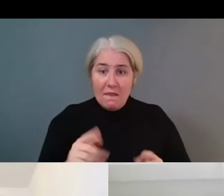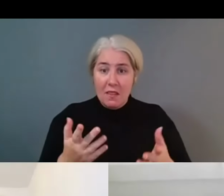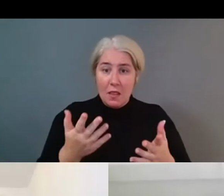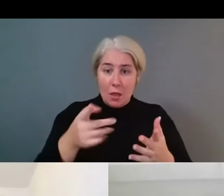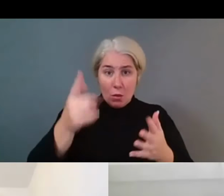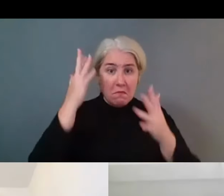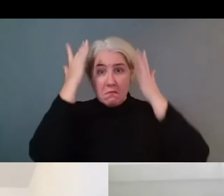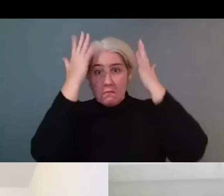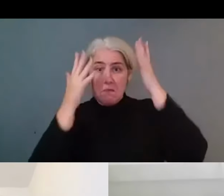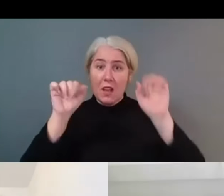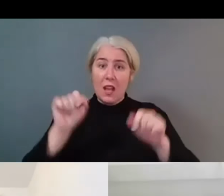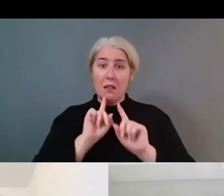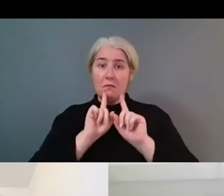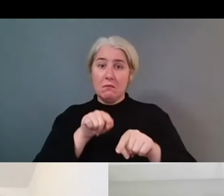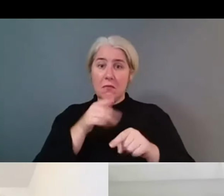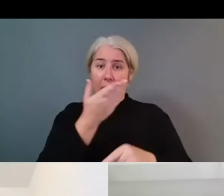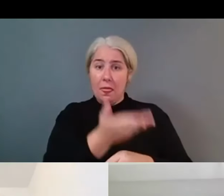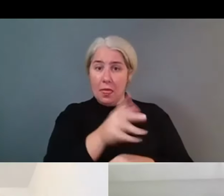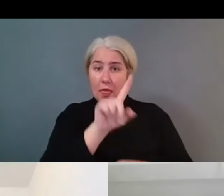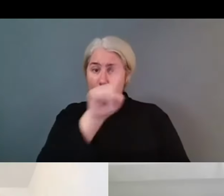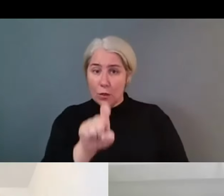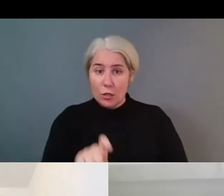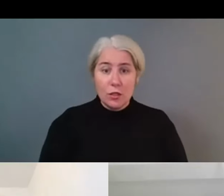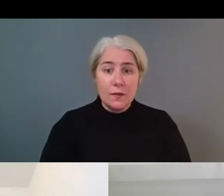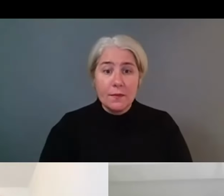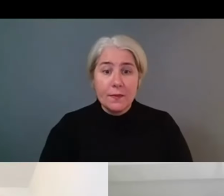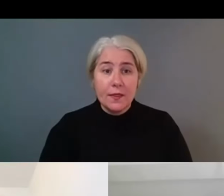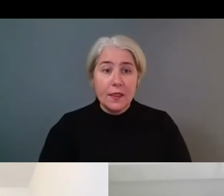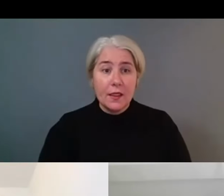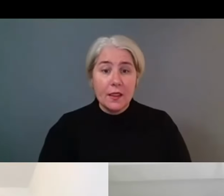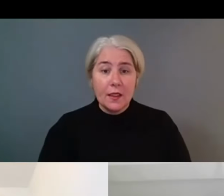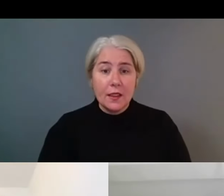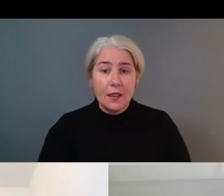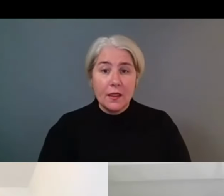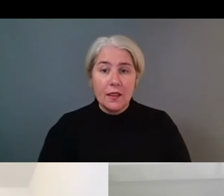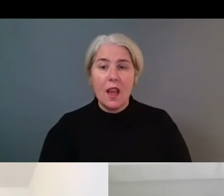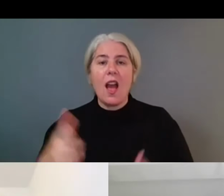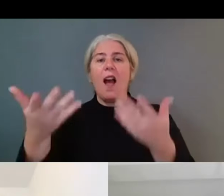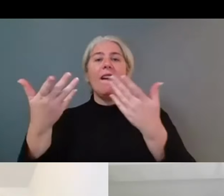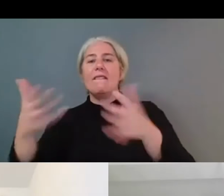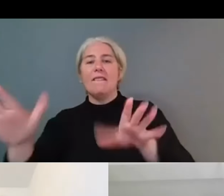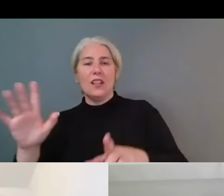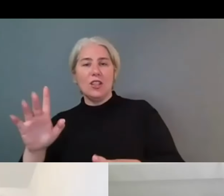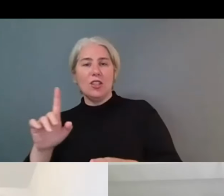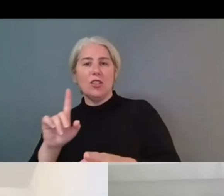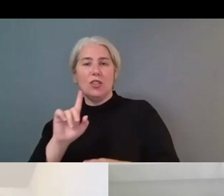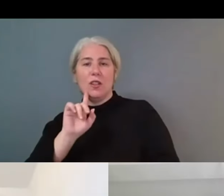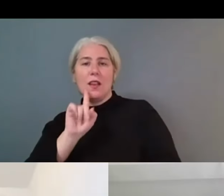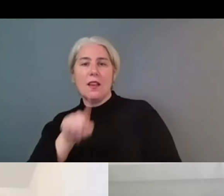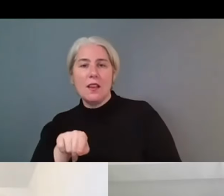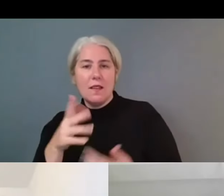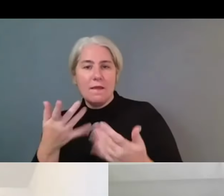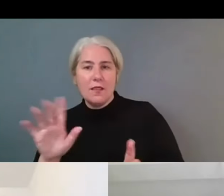if any, about this particular aspect? Okay, I think this question has been answered, but I don't know